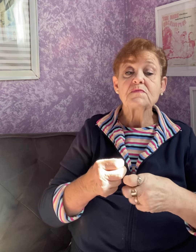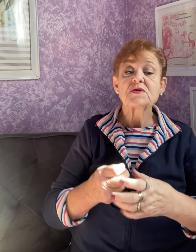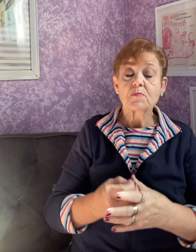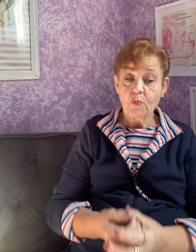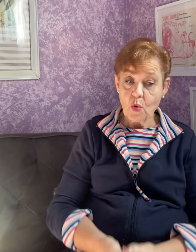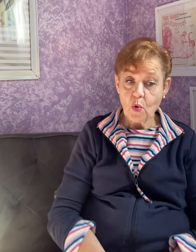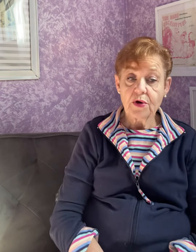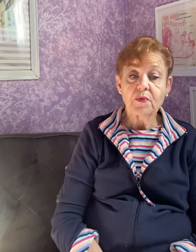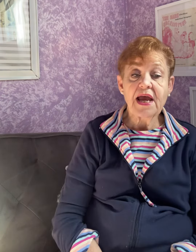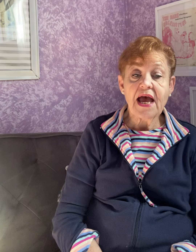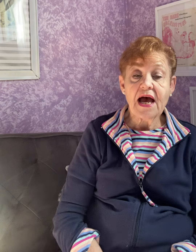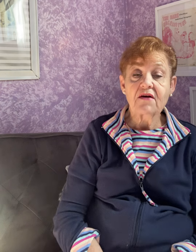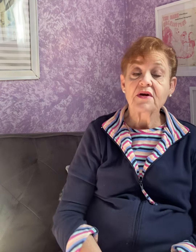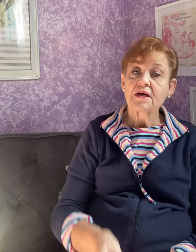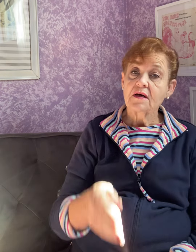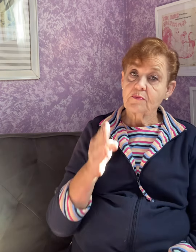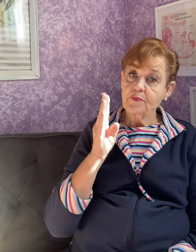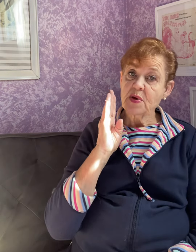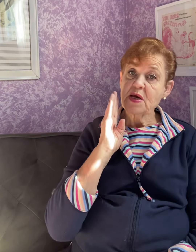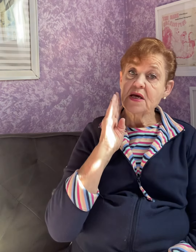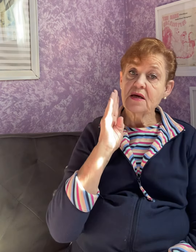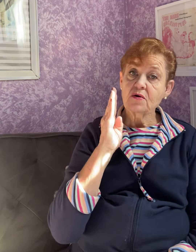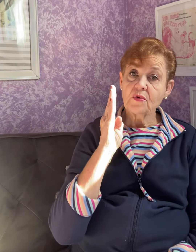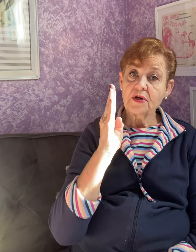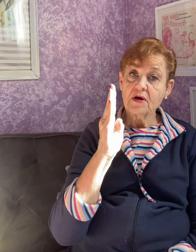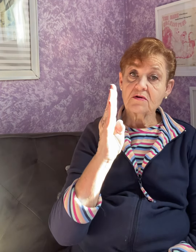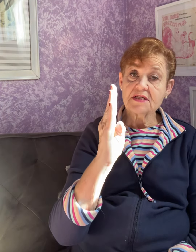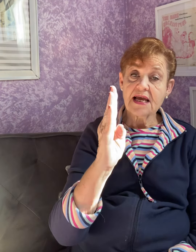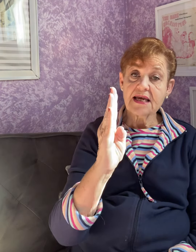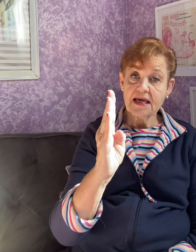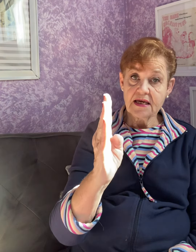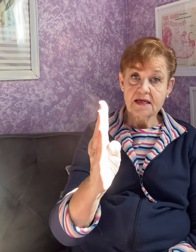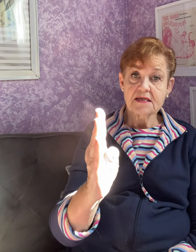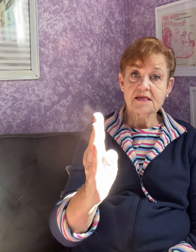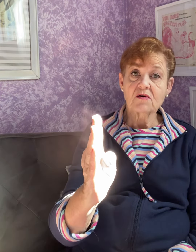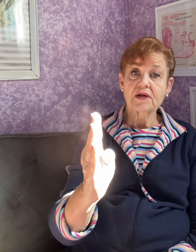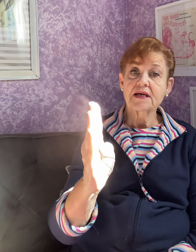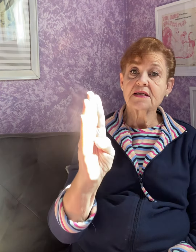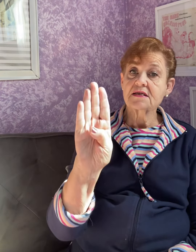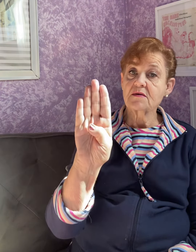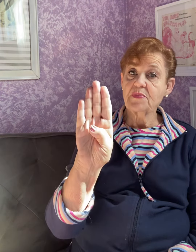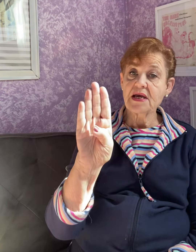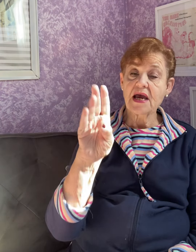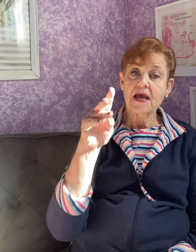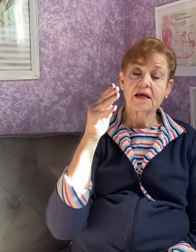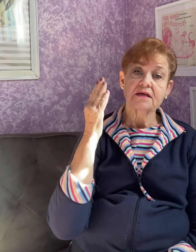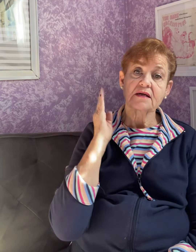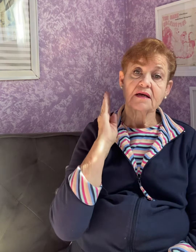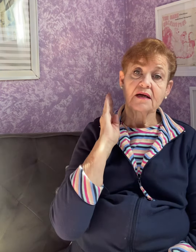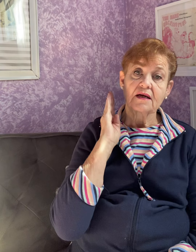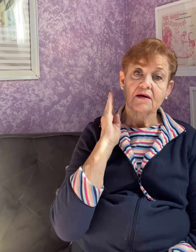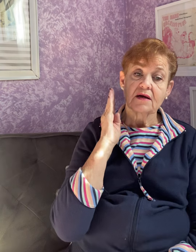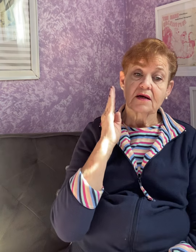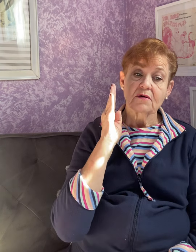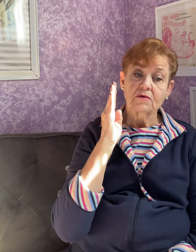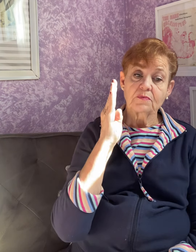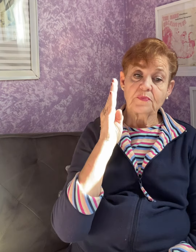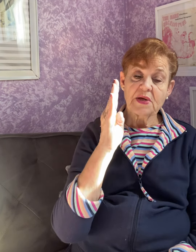Problems, born we have. Be, we know is like is, only it's the be hand.